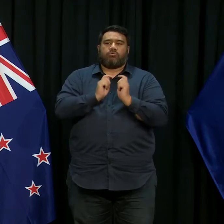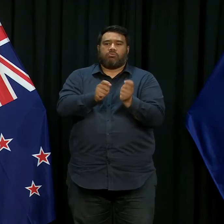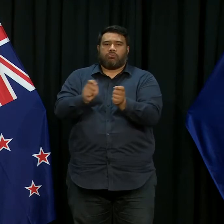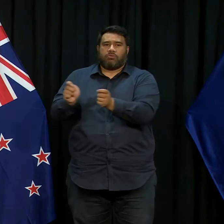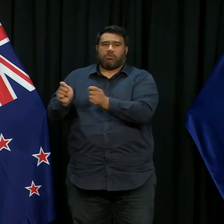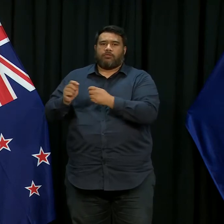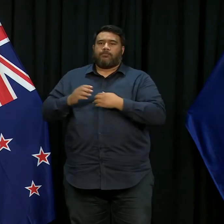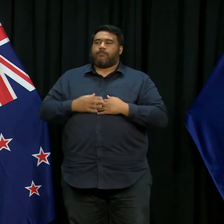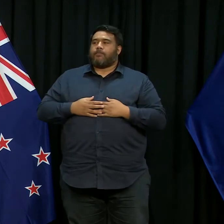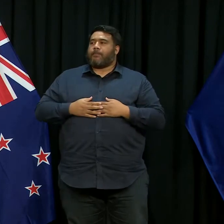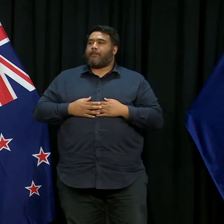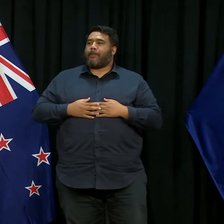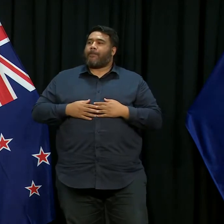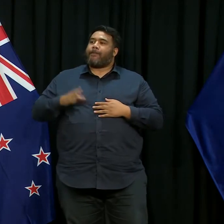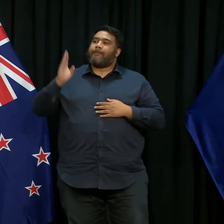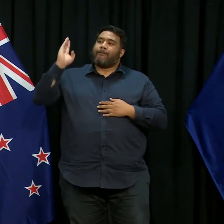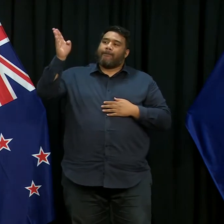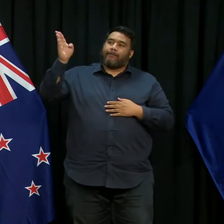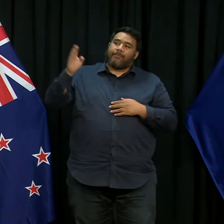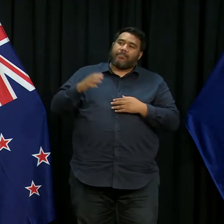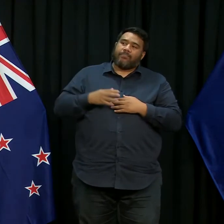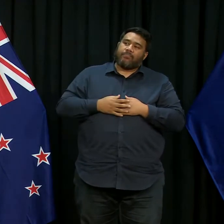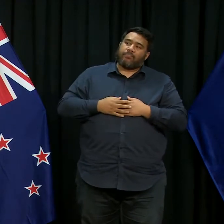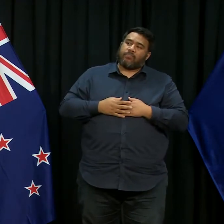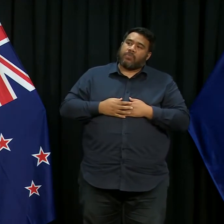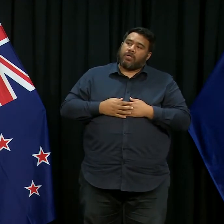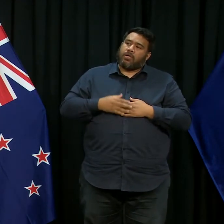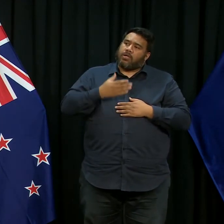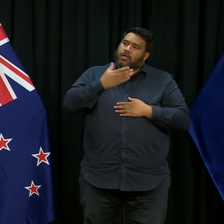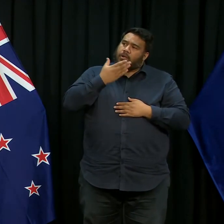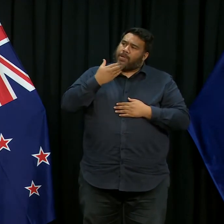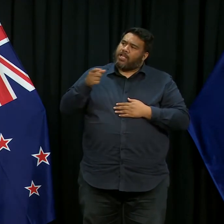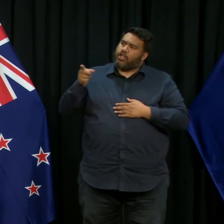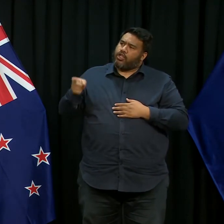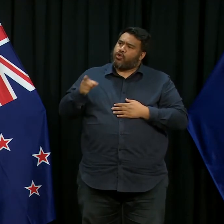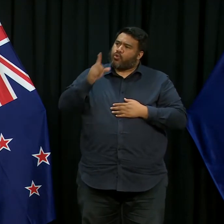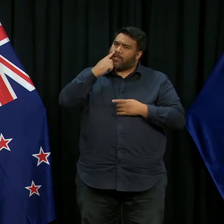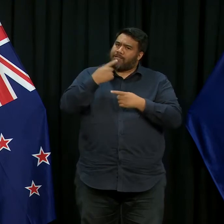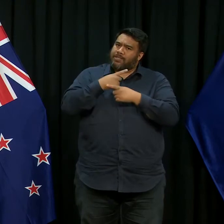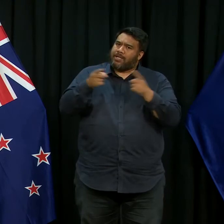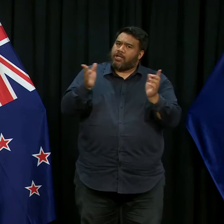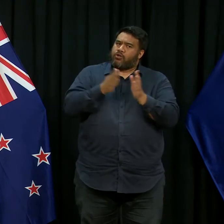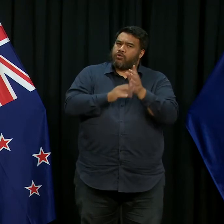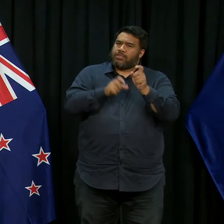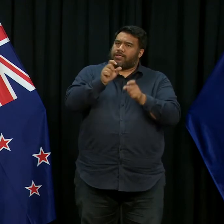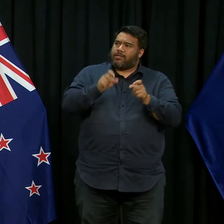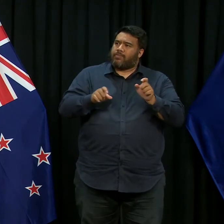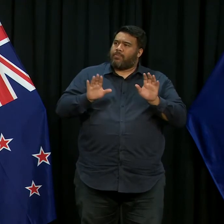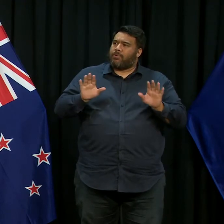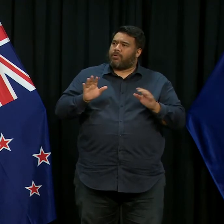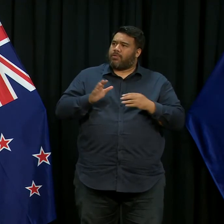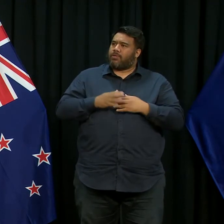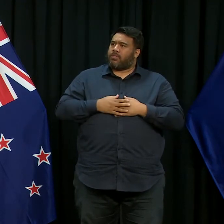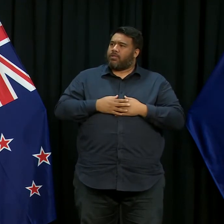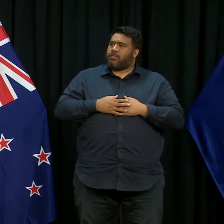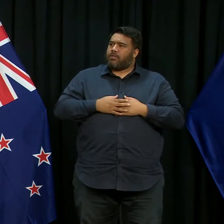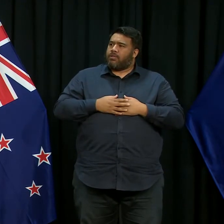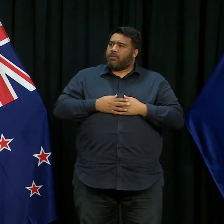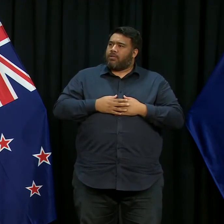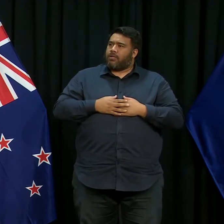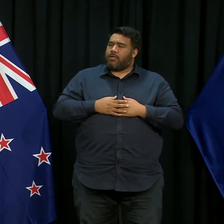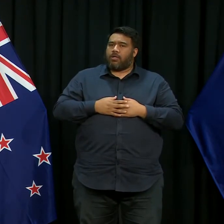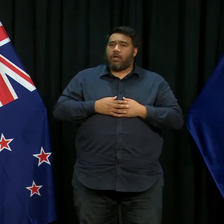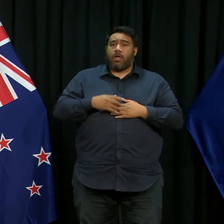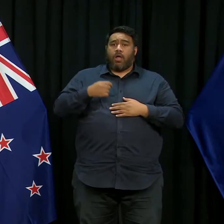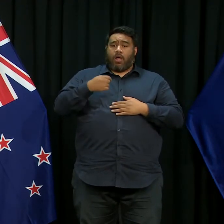decisions? Oh, so Audrey, yes, and then I'll come to you, Tova. Yeah, can you please reassure people that they do not have to give their immigration status